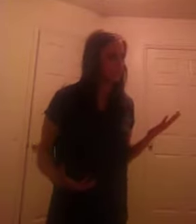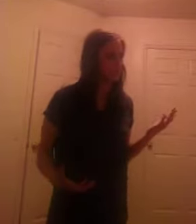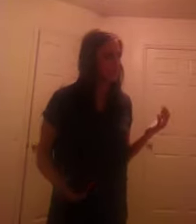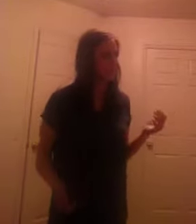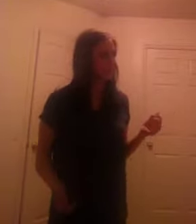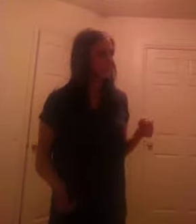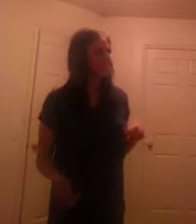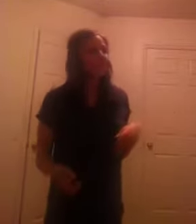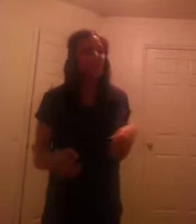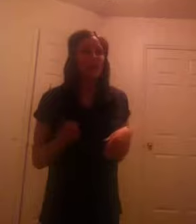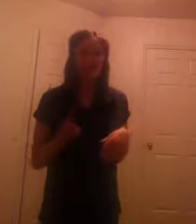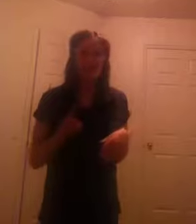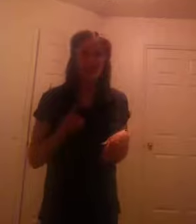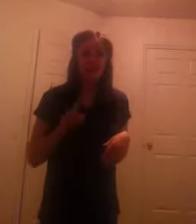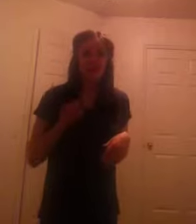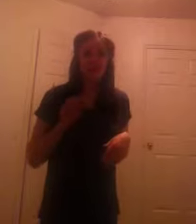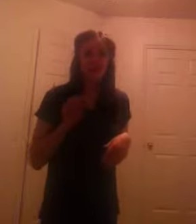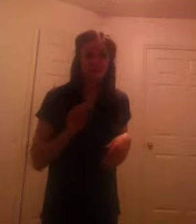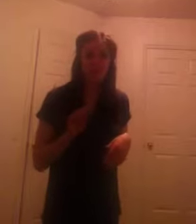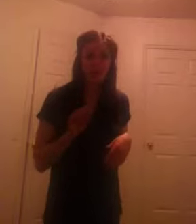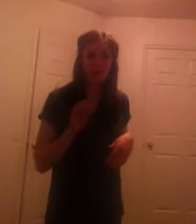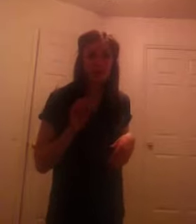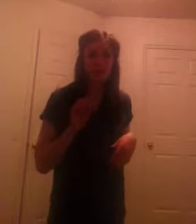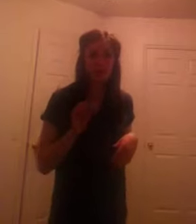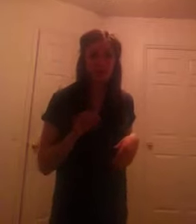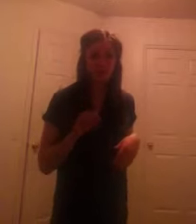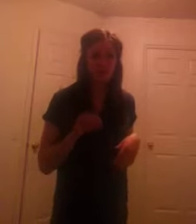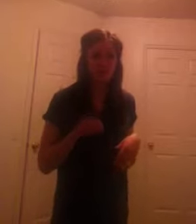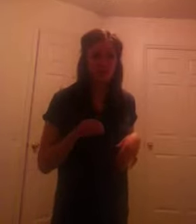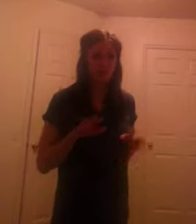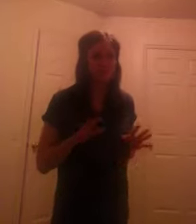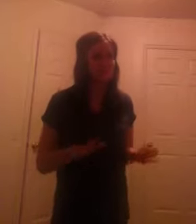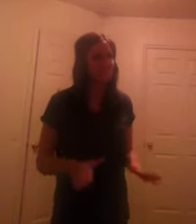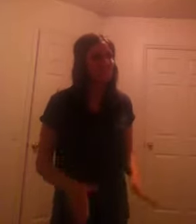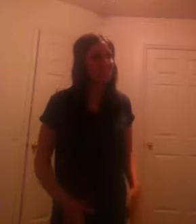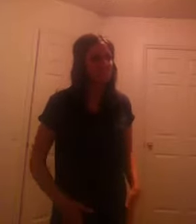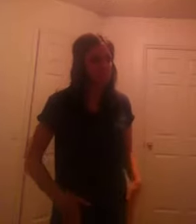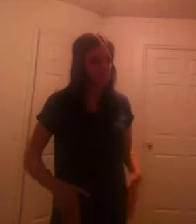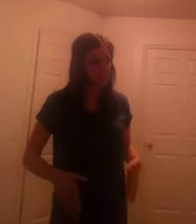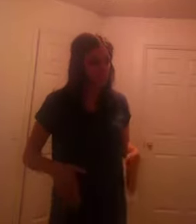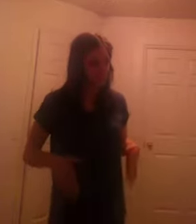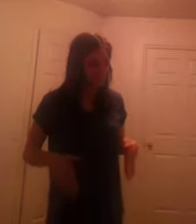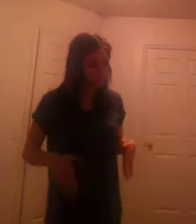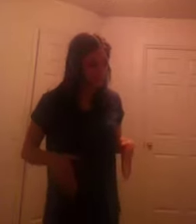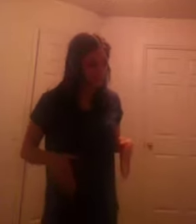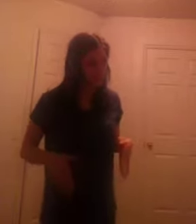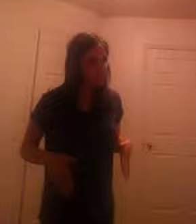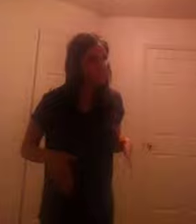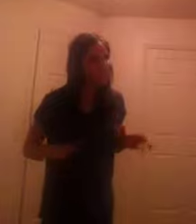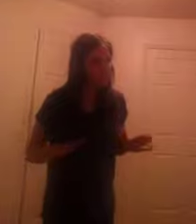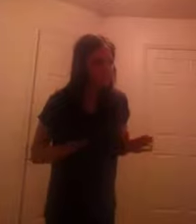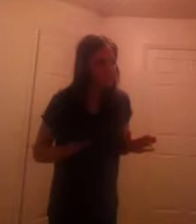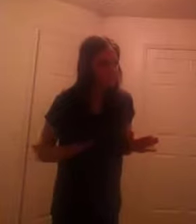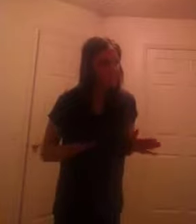die, and brand new adventure pants. Steve